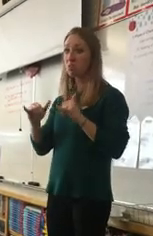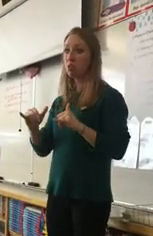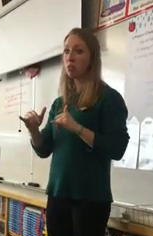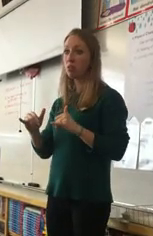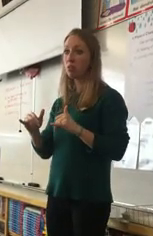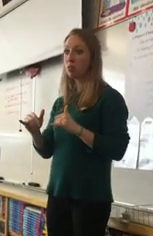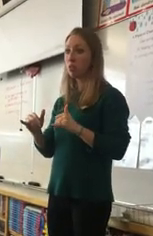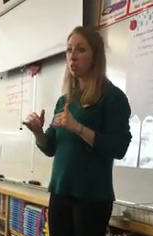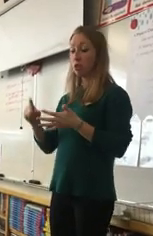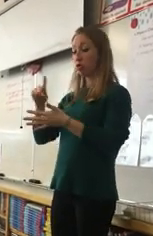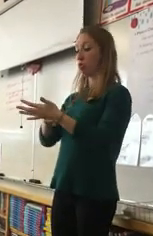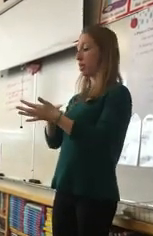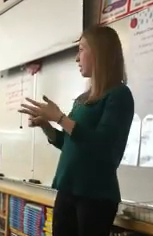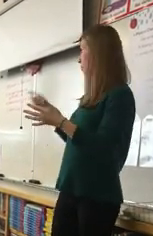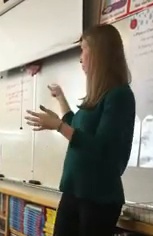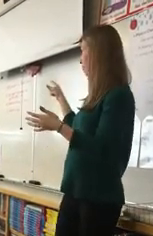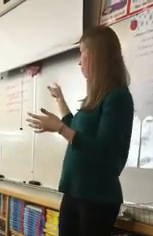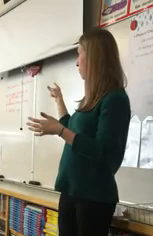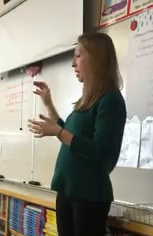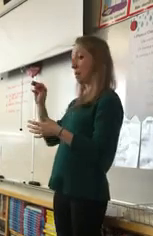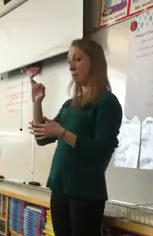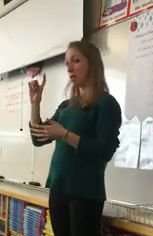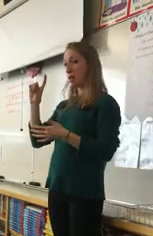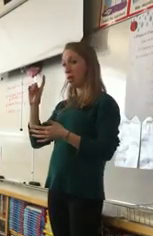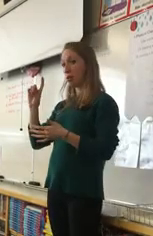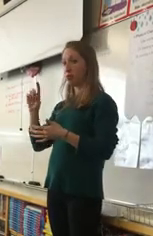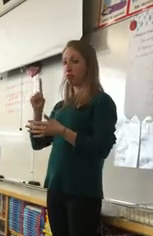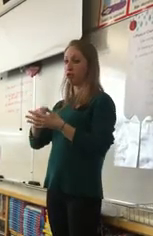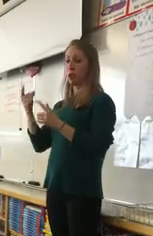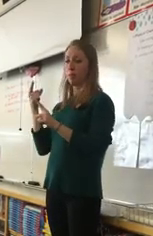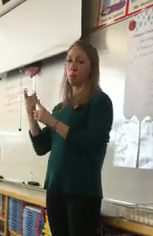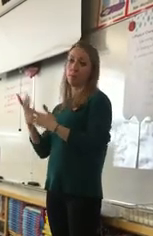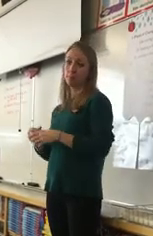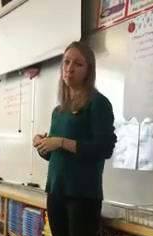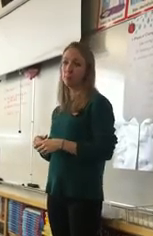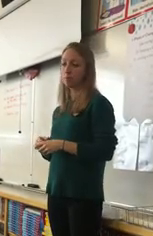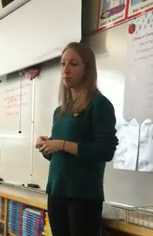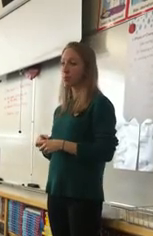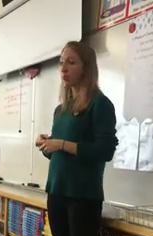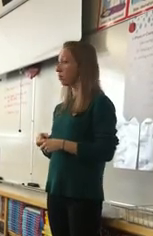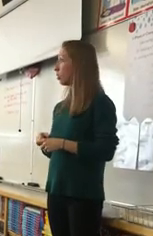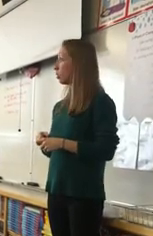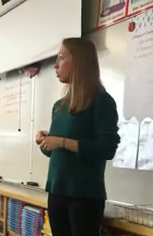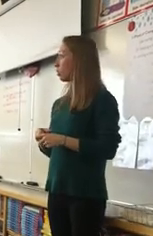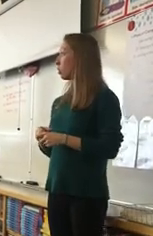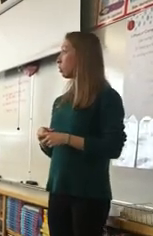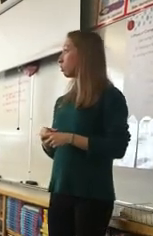checkpoint corrections. So make sure you still get those taken care of, and you can hand them in. I don't know. We don't